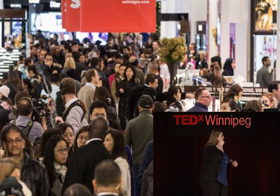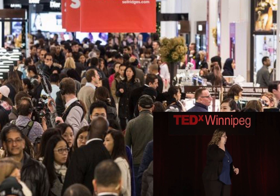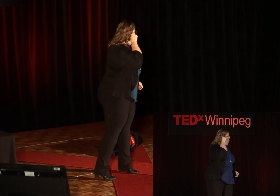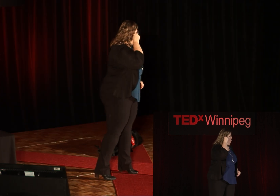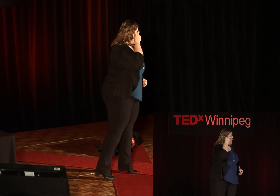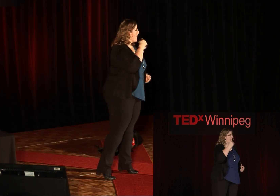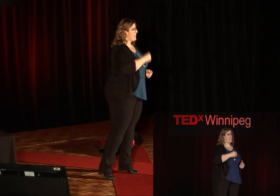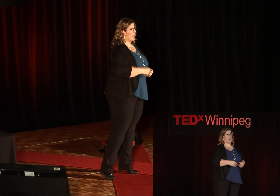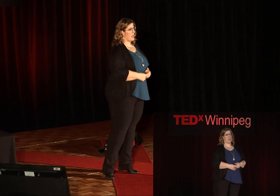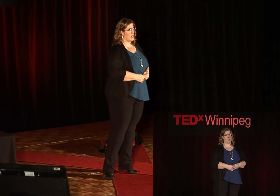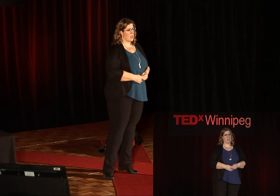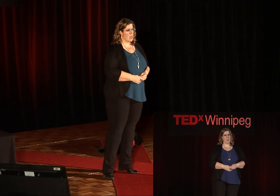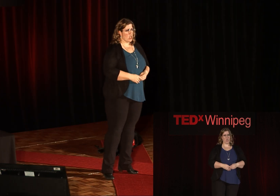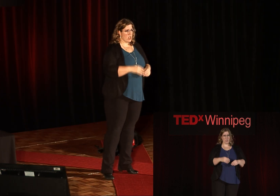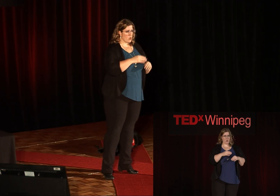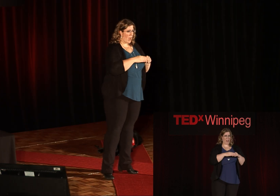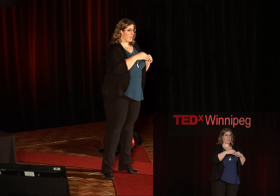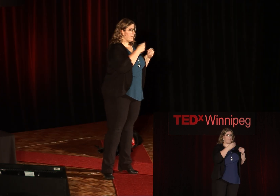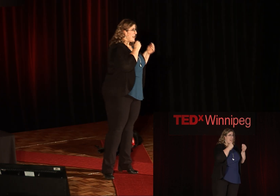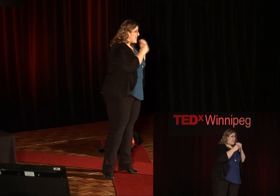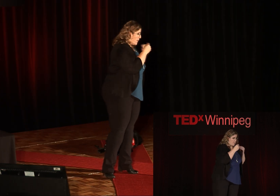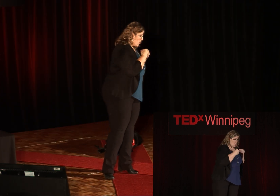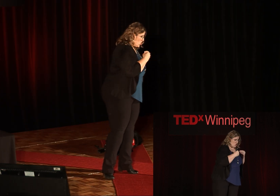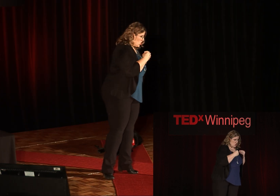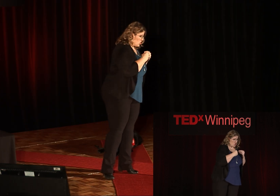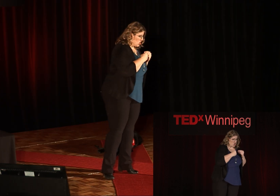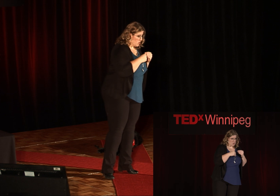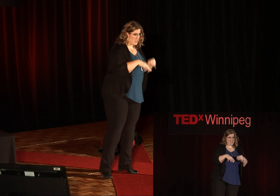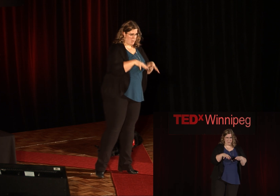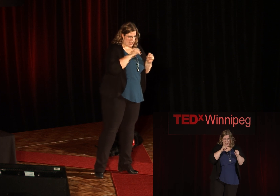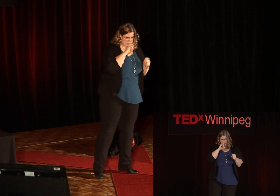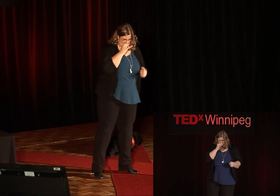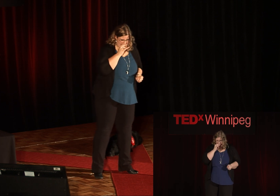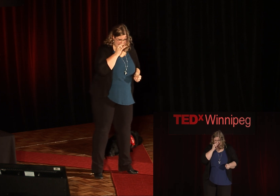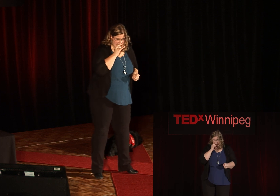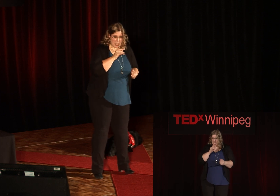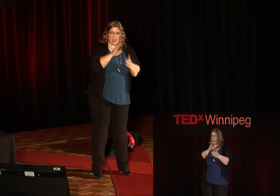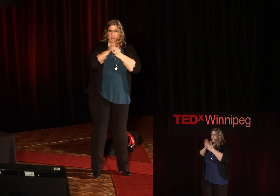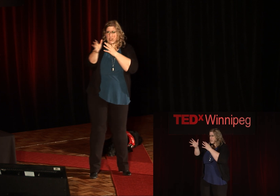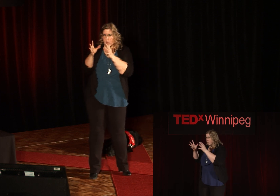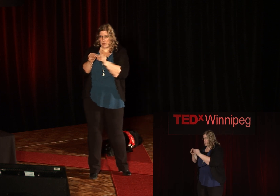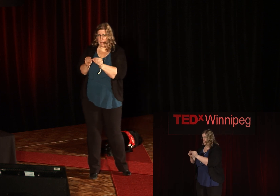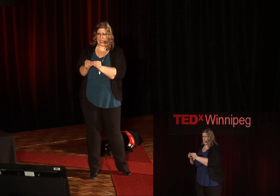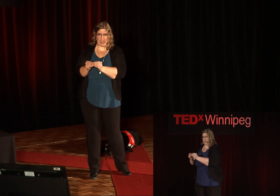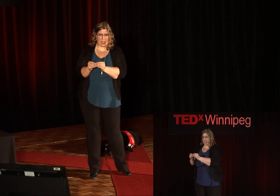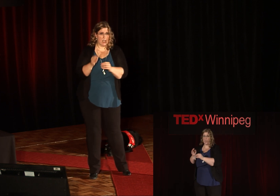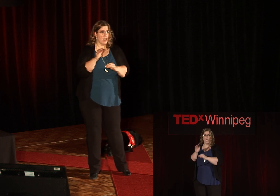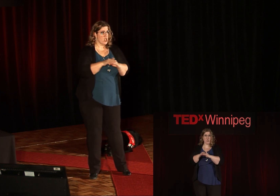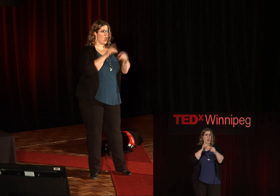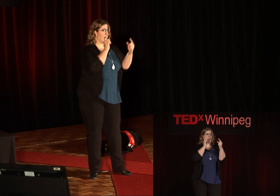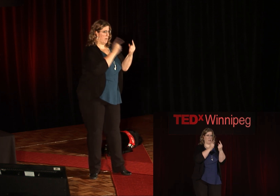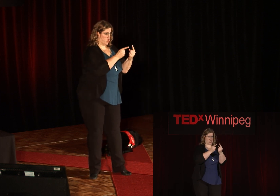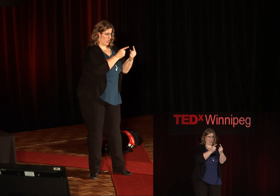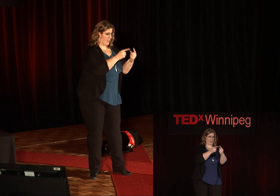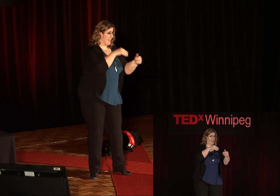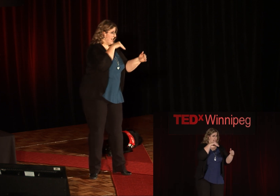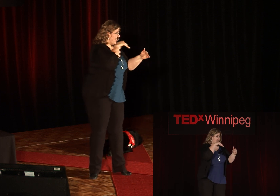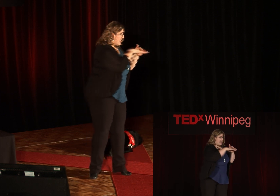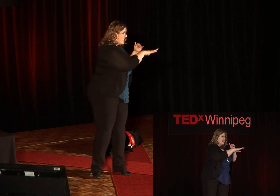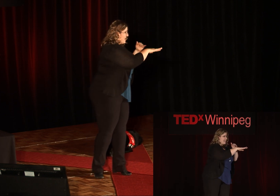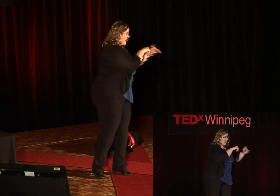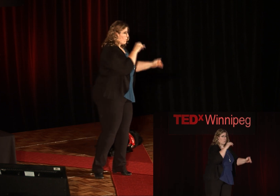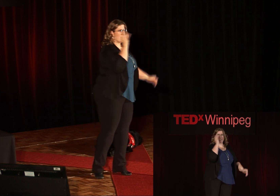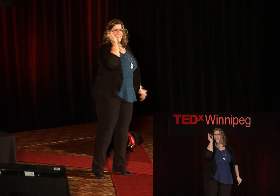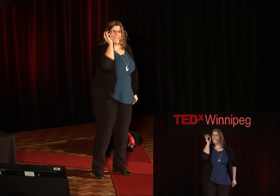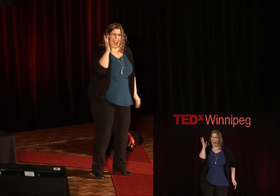home. You need to make supper or pick up your kids, or you have a meeting. You're on a mission. Get in and get out as fast